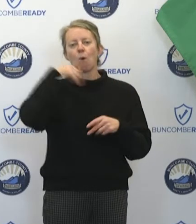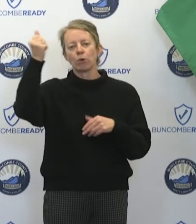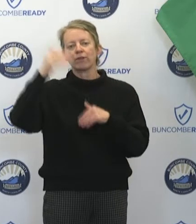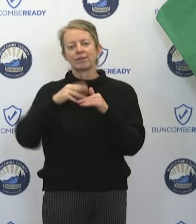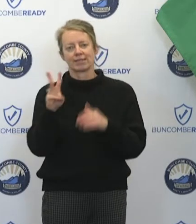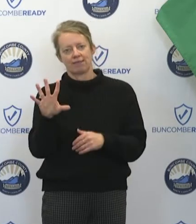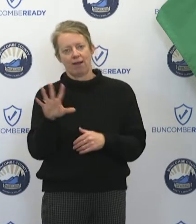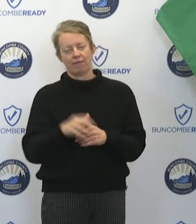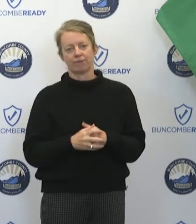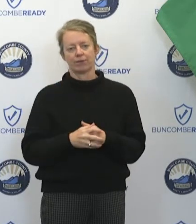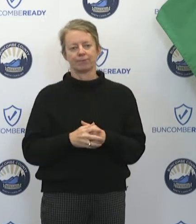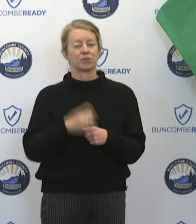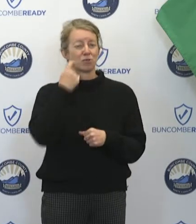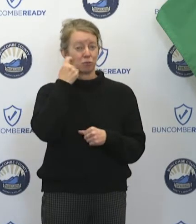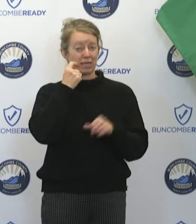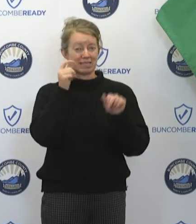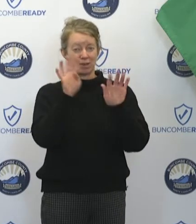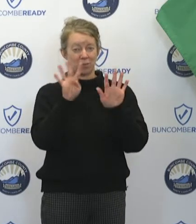not significantly impacted